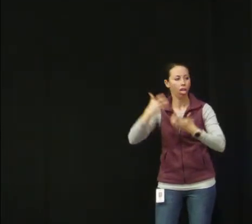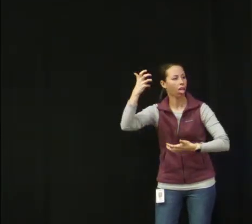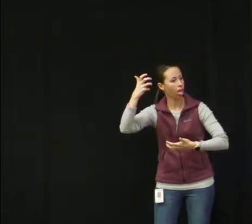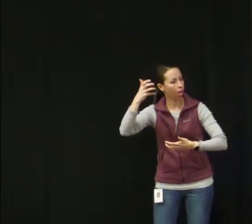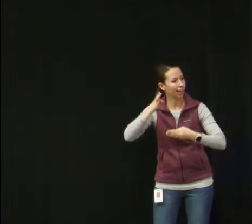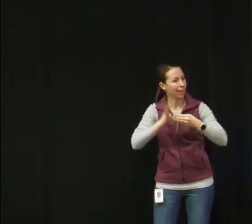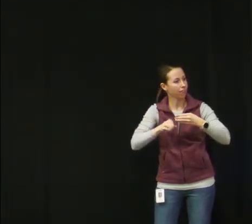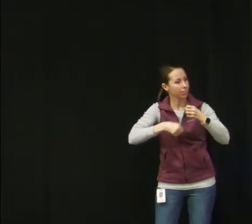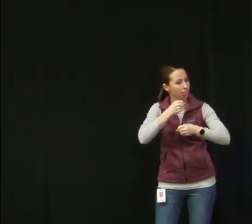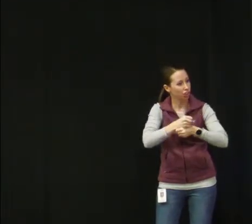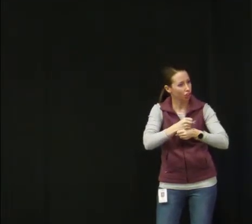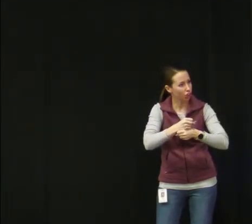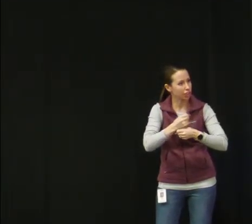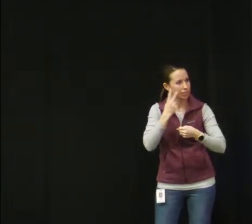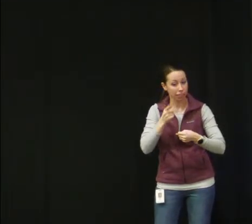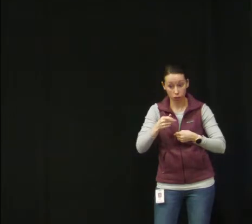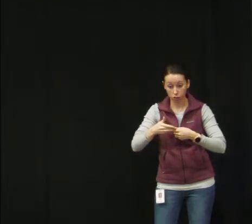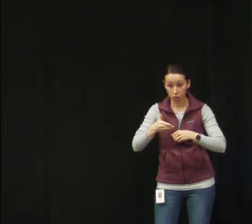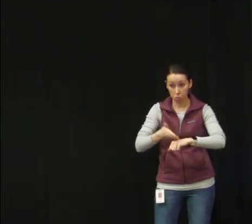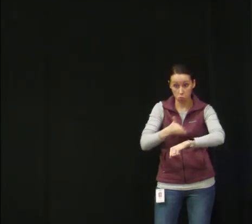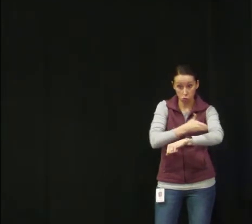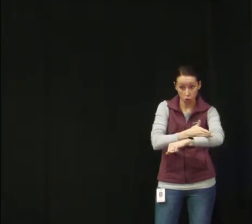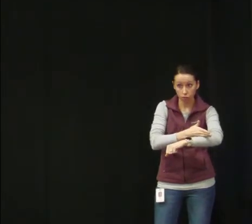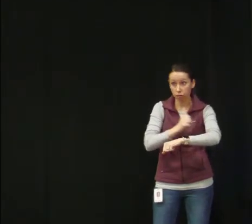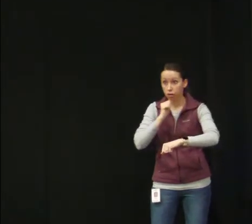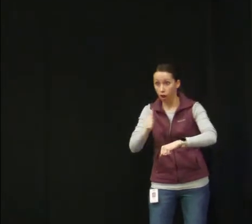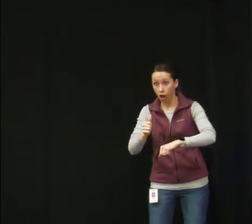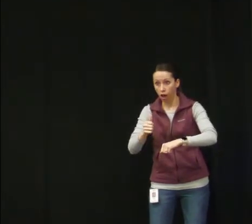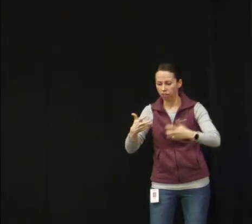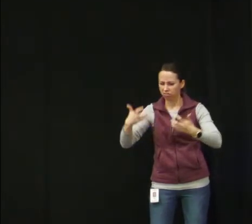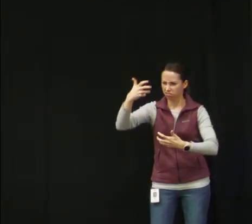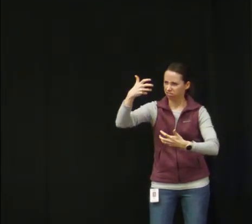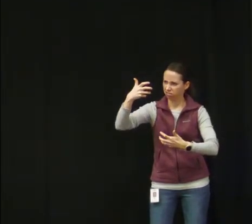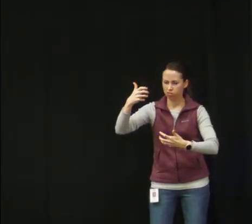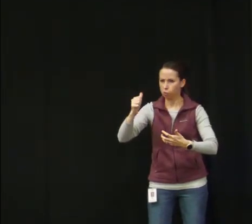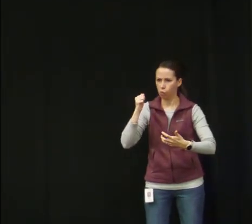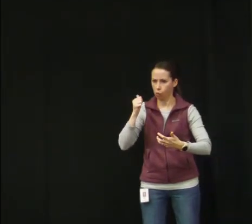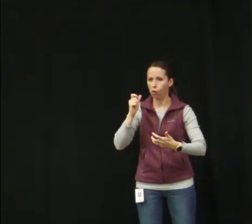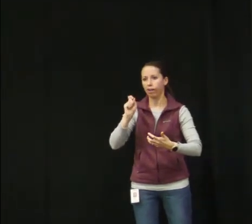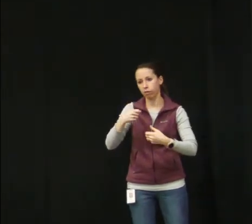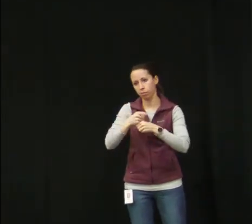end of the year to see if they've made progress on that goal.